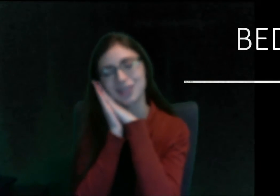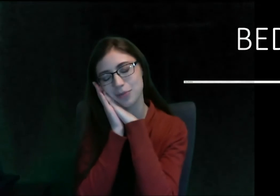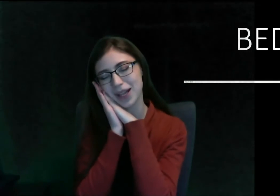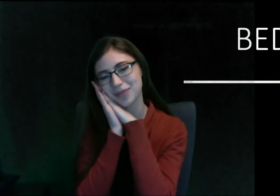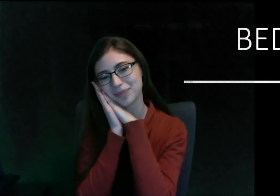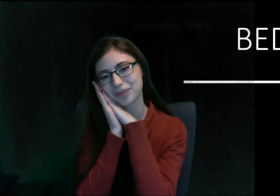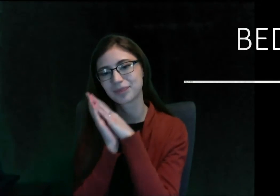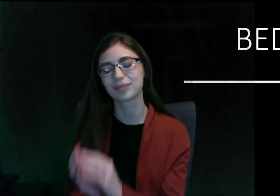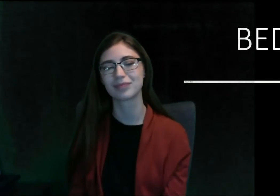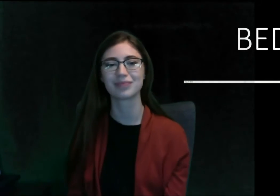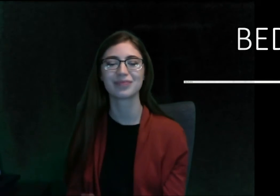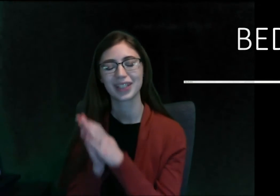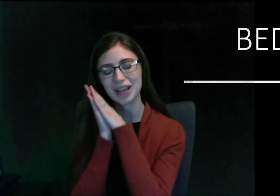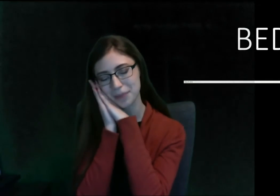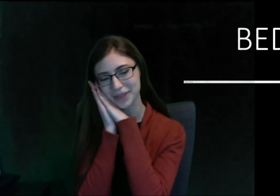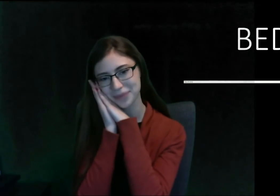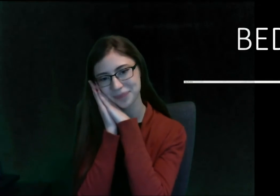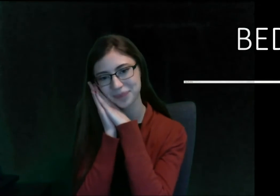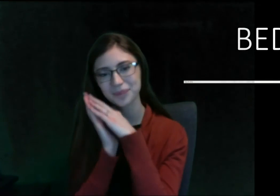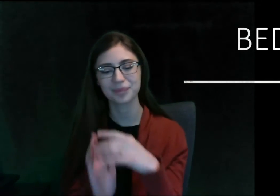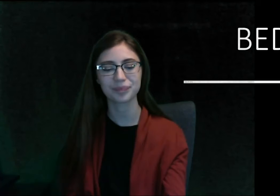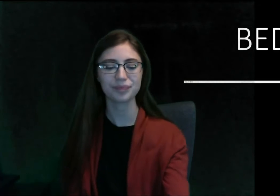bed. Bed.